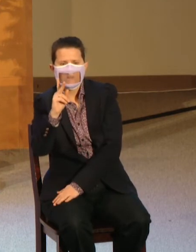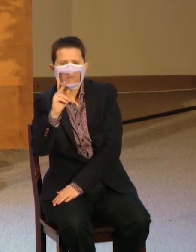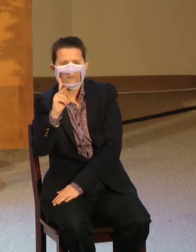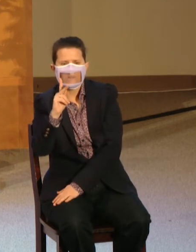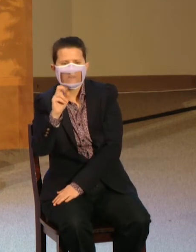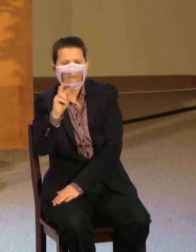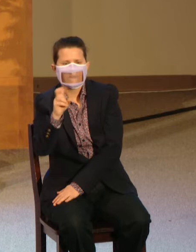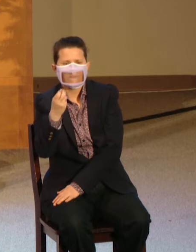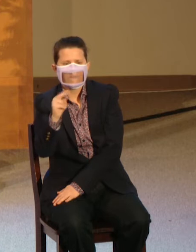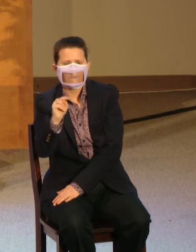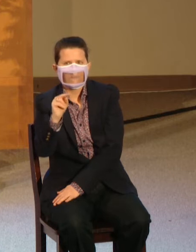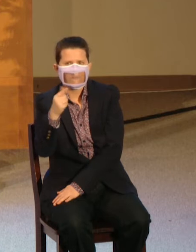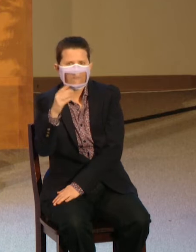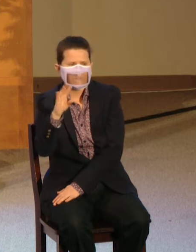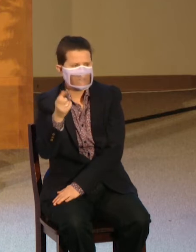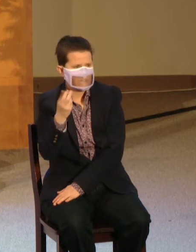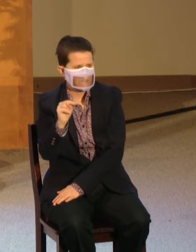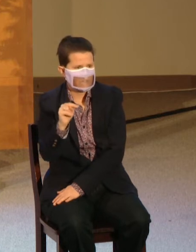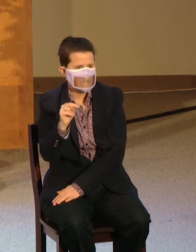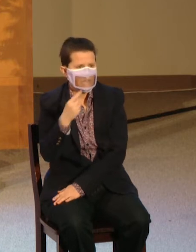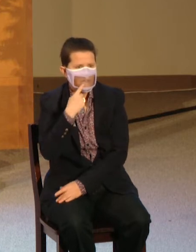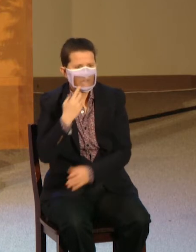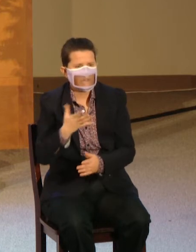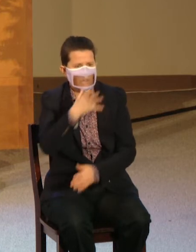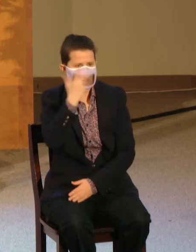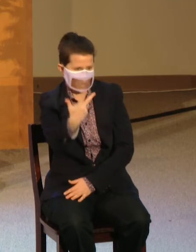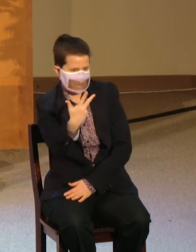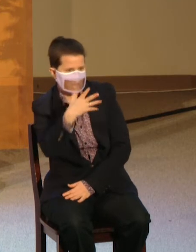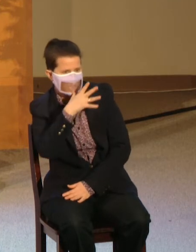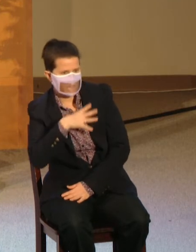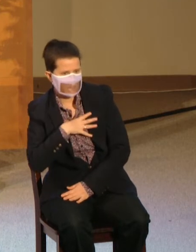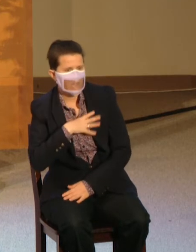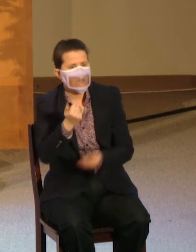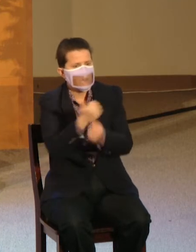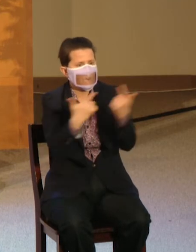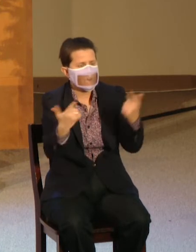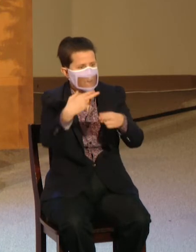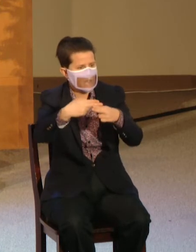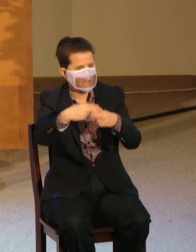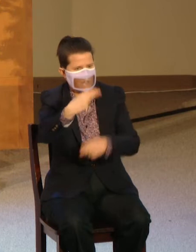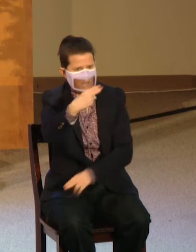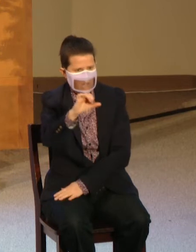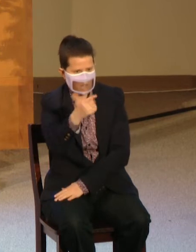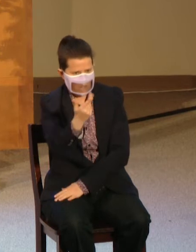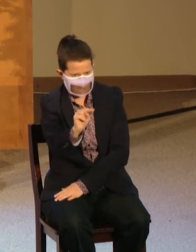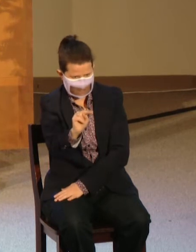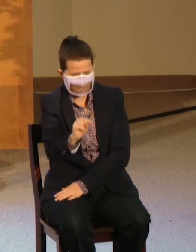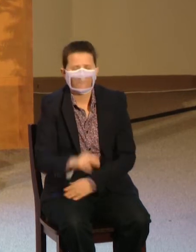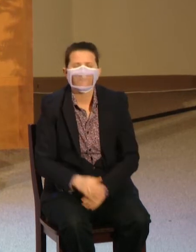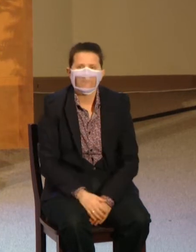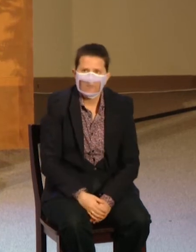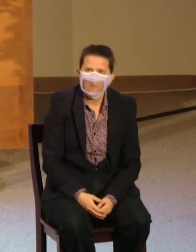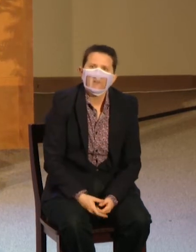women, all whom he named Helen, who were all given $1 million. So I ask